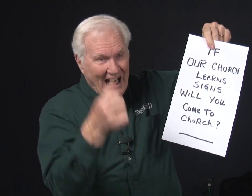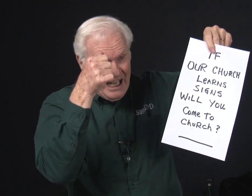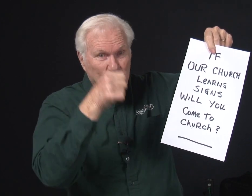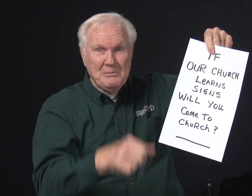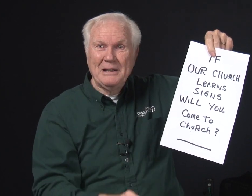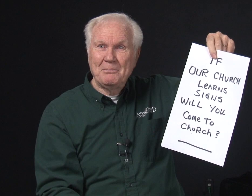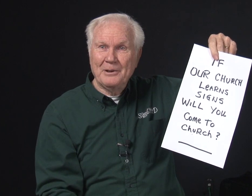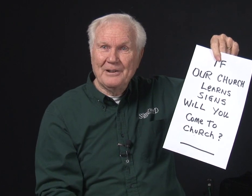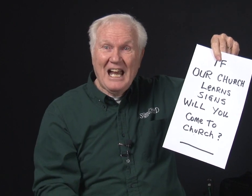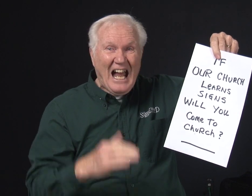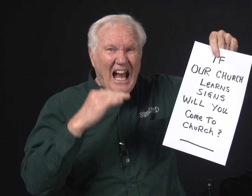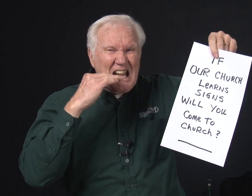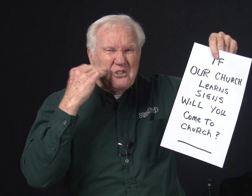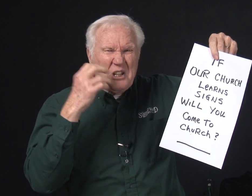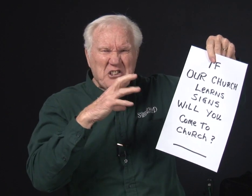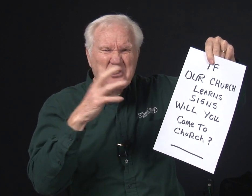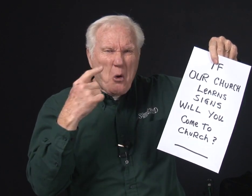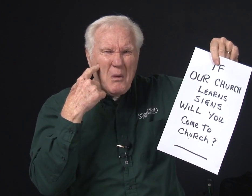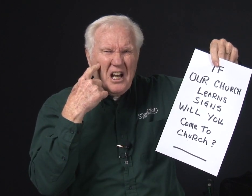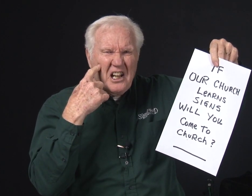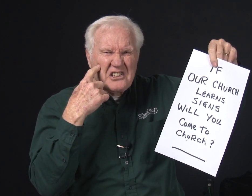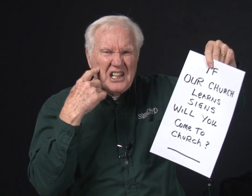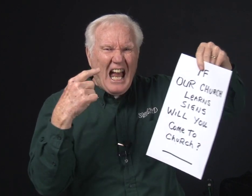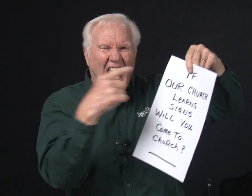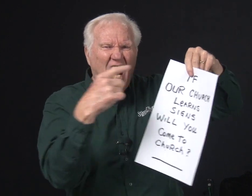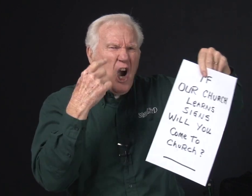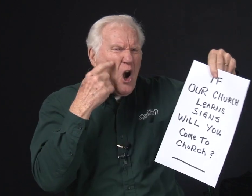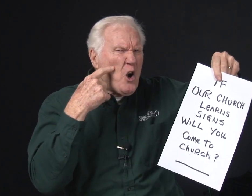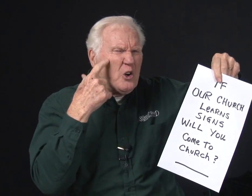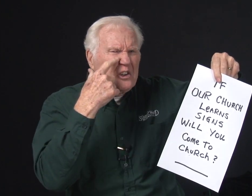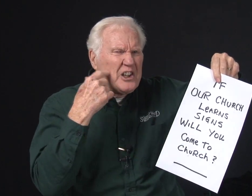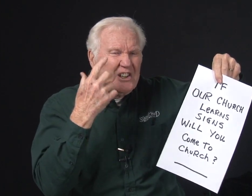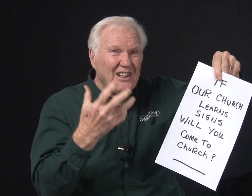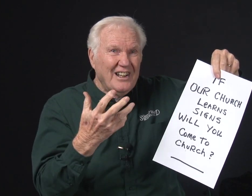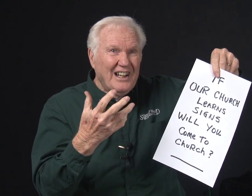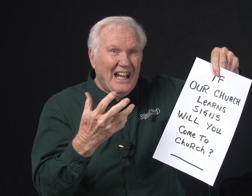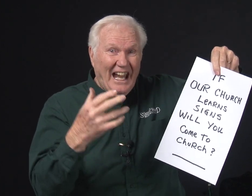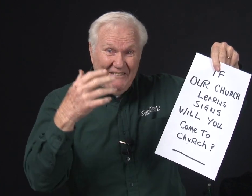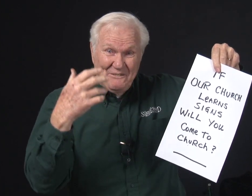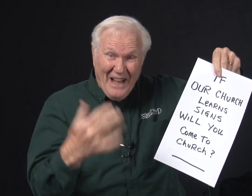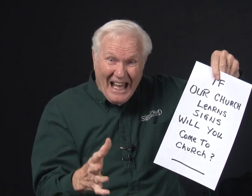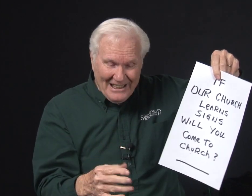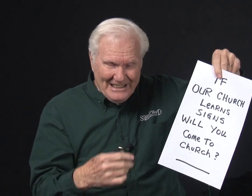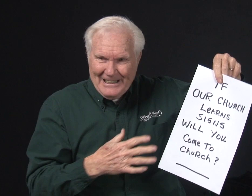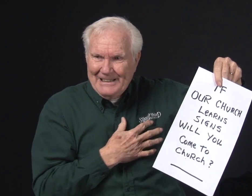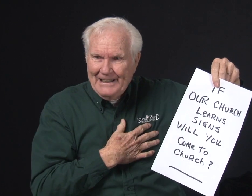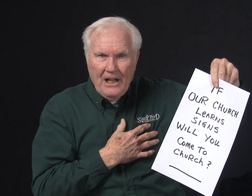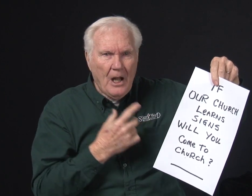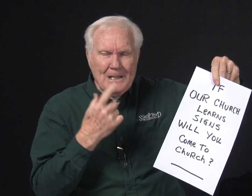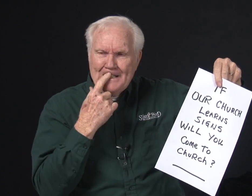I remember, I grinned so much, I hurt. And finally,